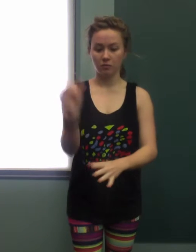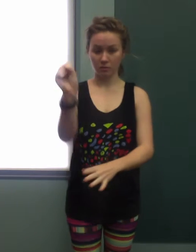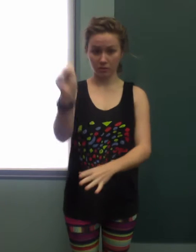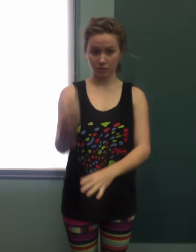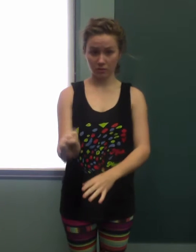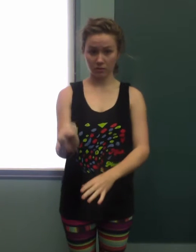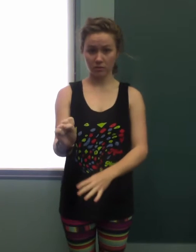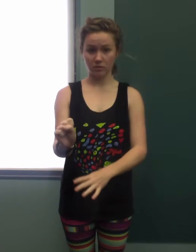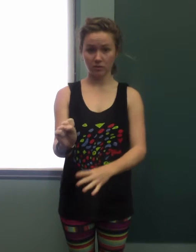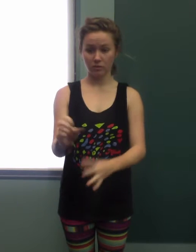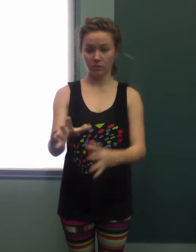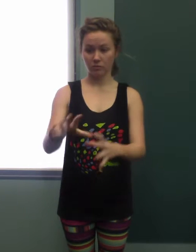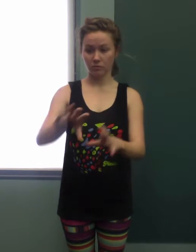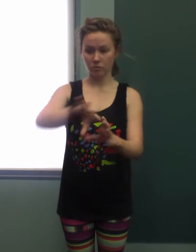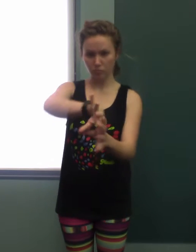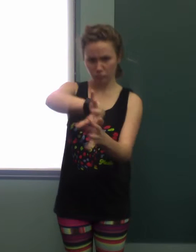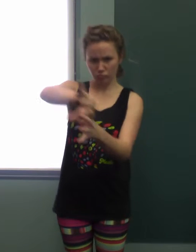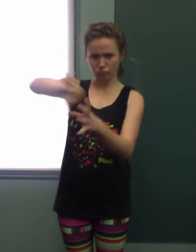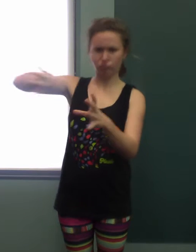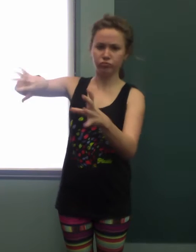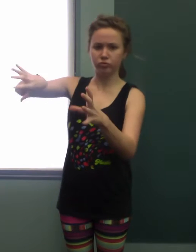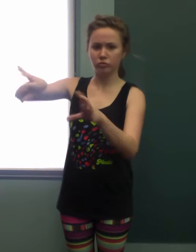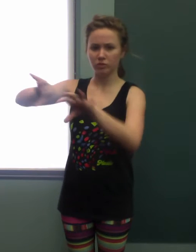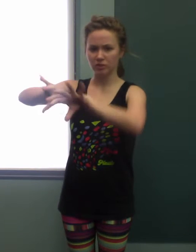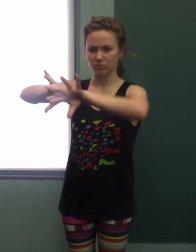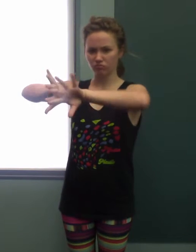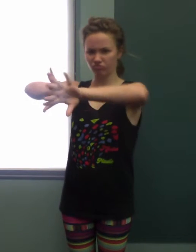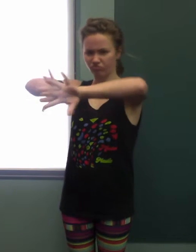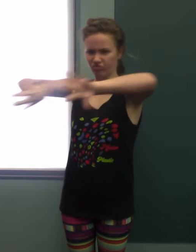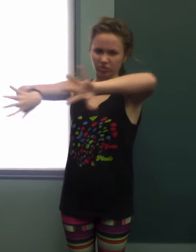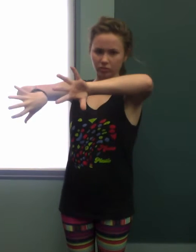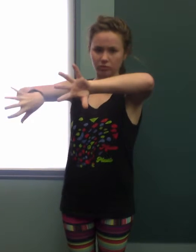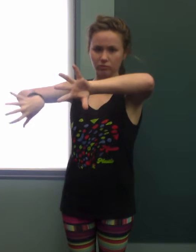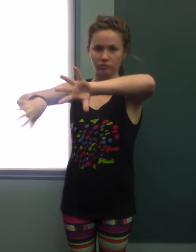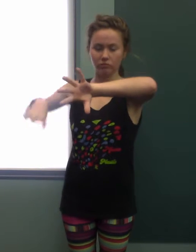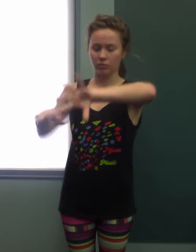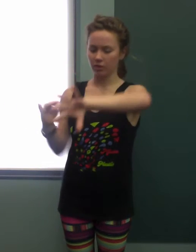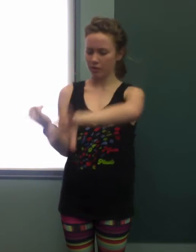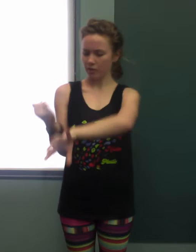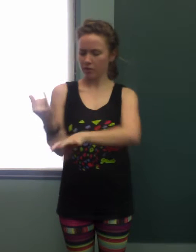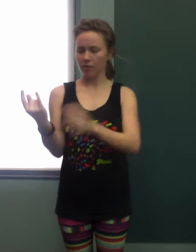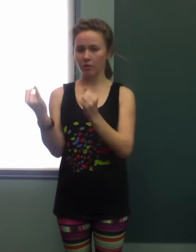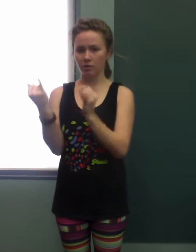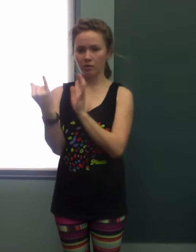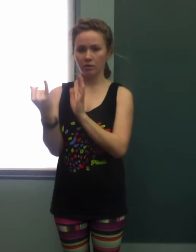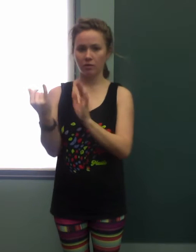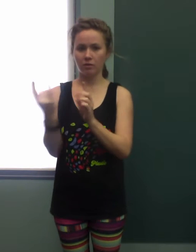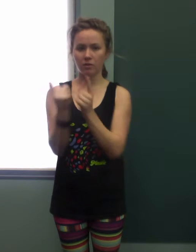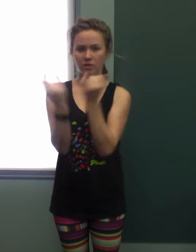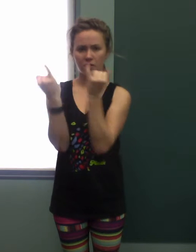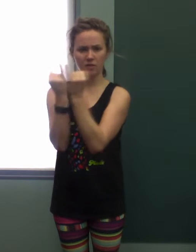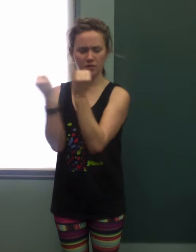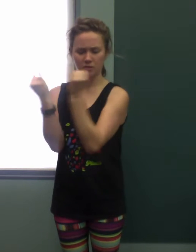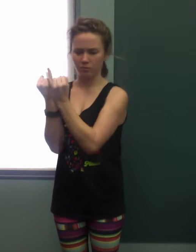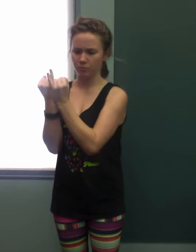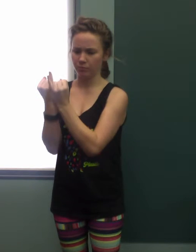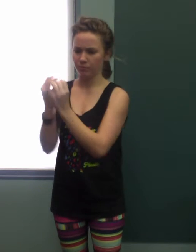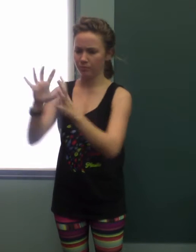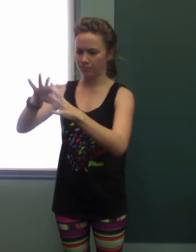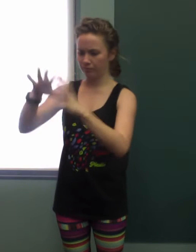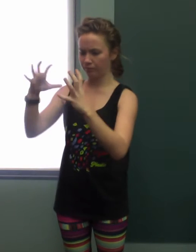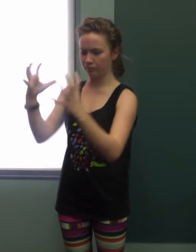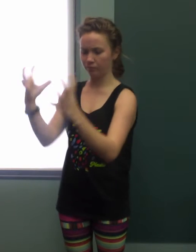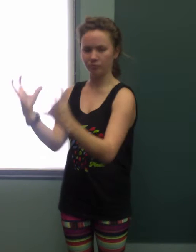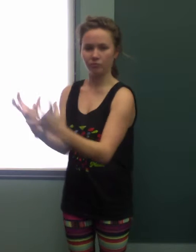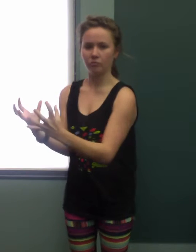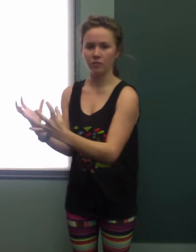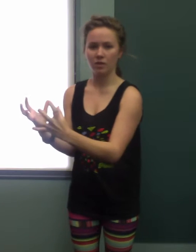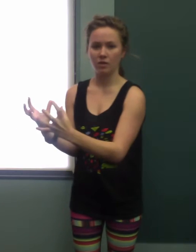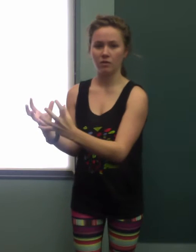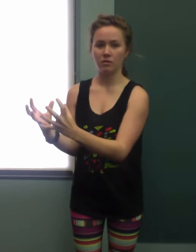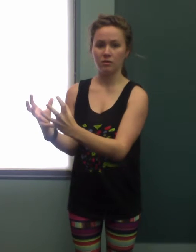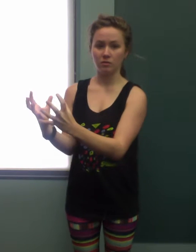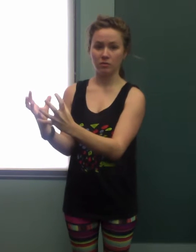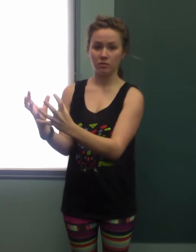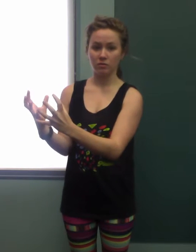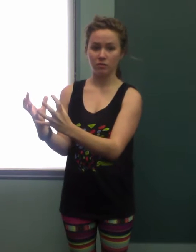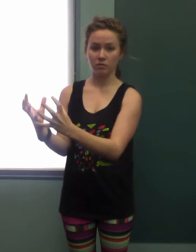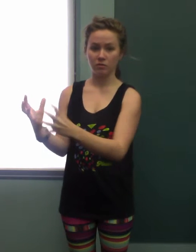creation of an independent Confederate nation in defiance of the United States was the immediate cause of war.